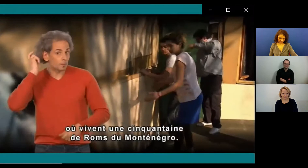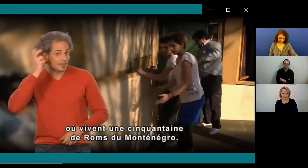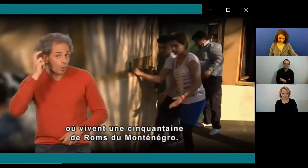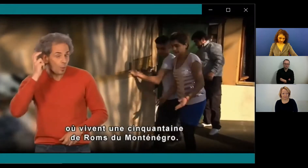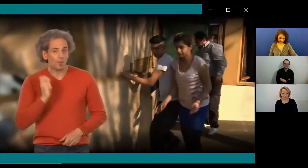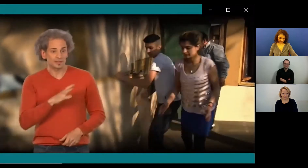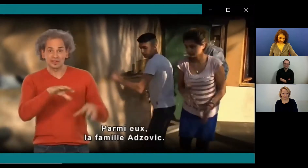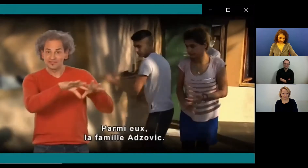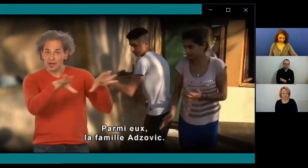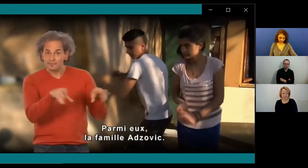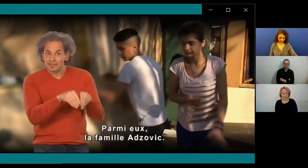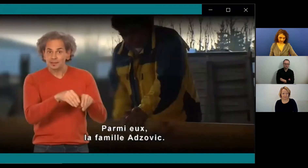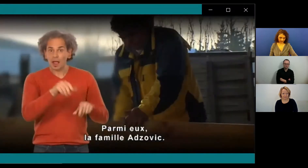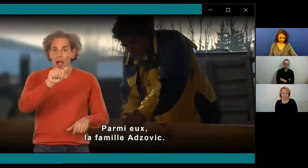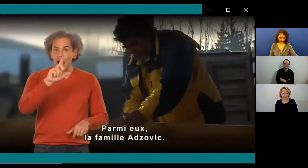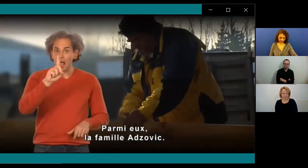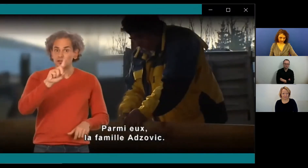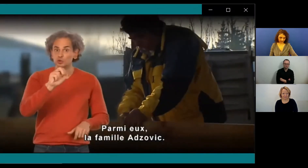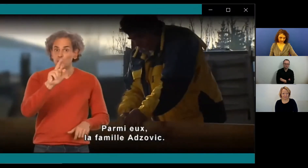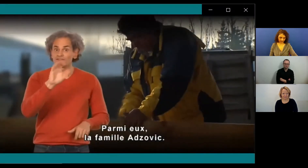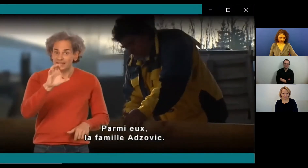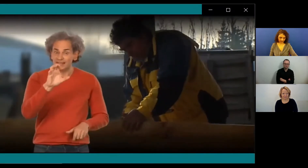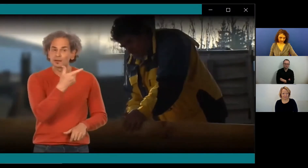I chose to spend some time with Roma people.